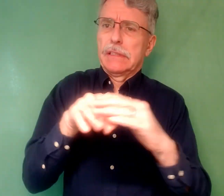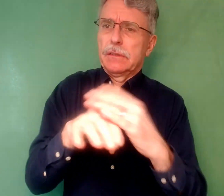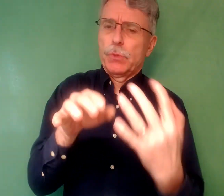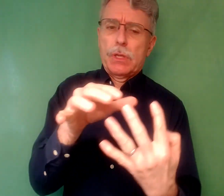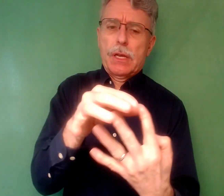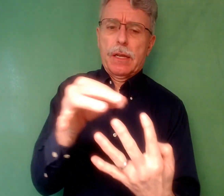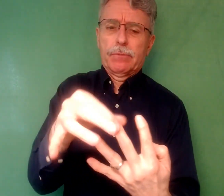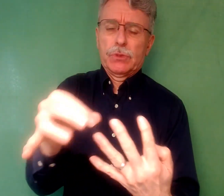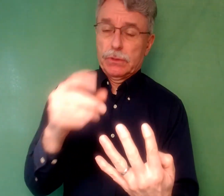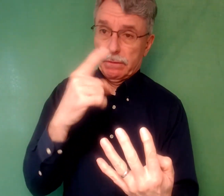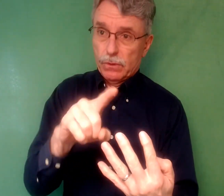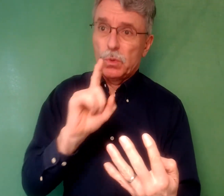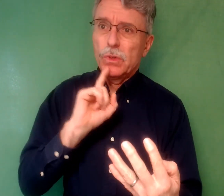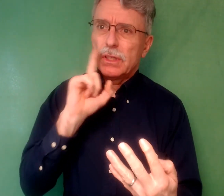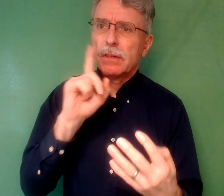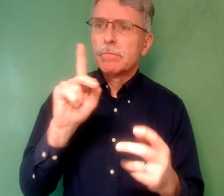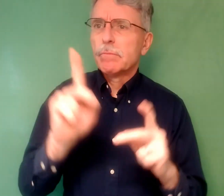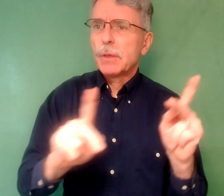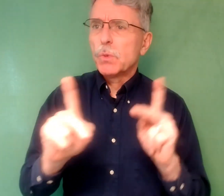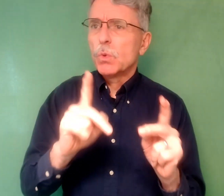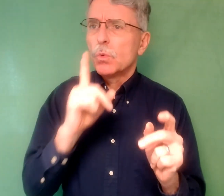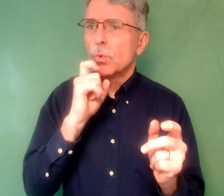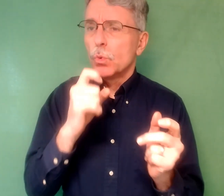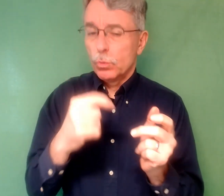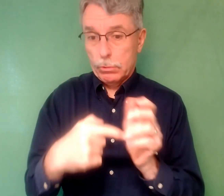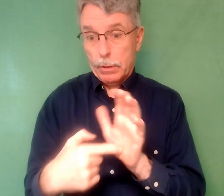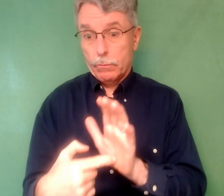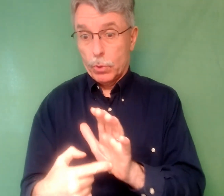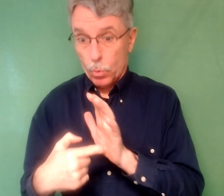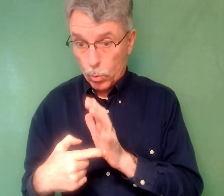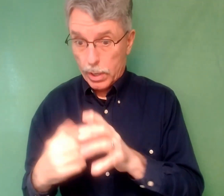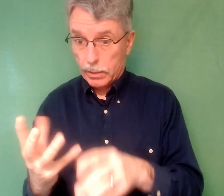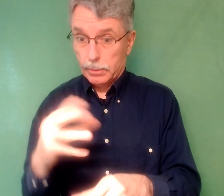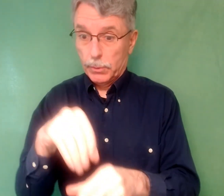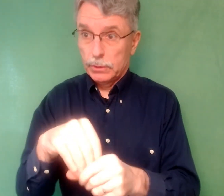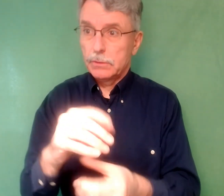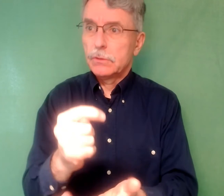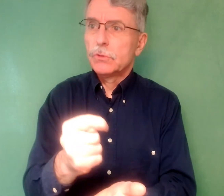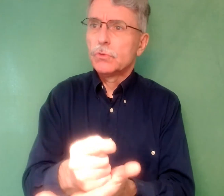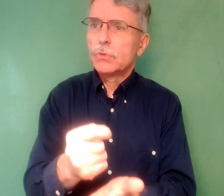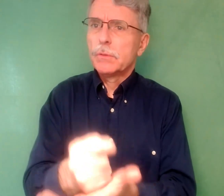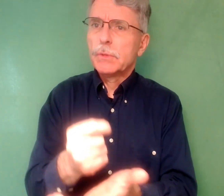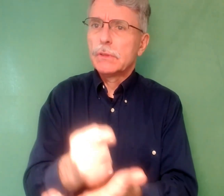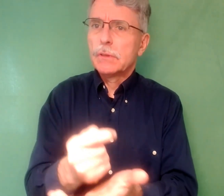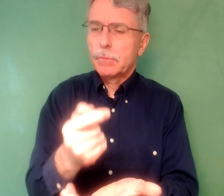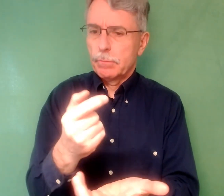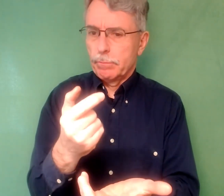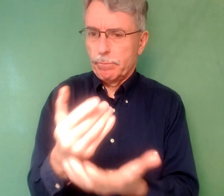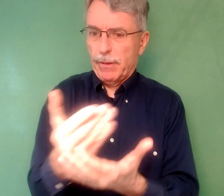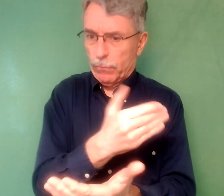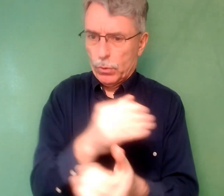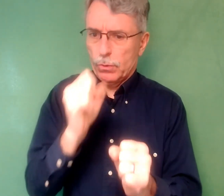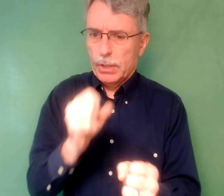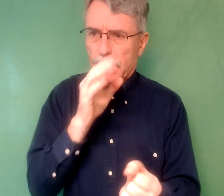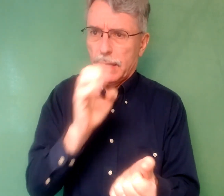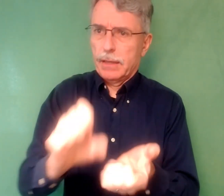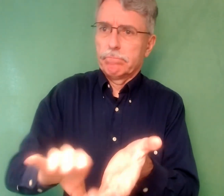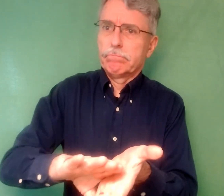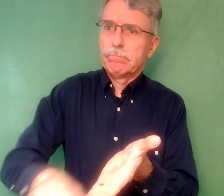providing accurate diagnoses to identify and understand hidden disabilities among deaf individuals, including those who